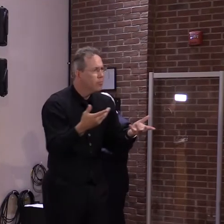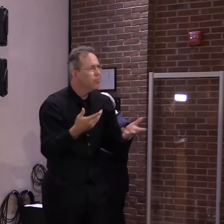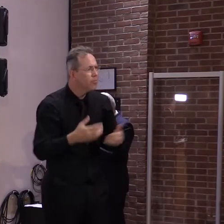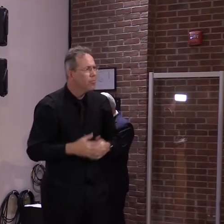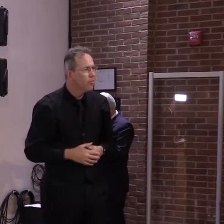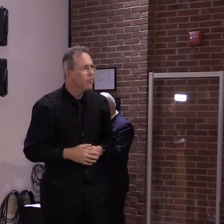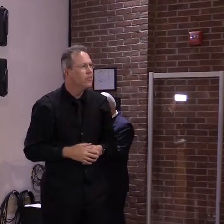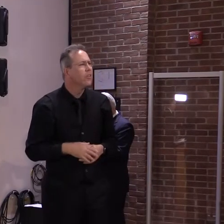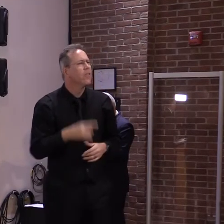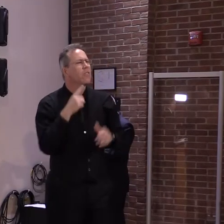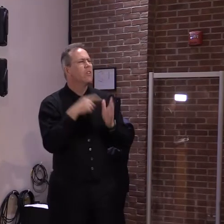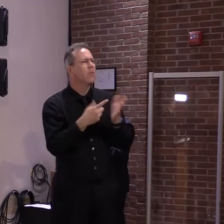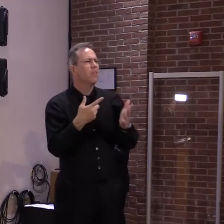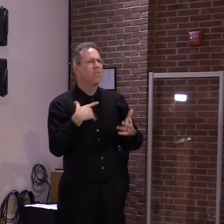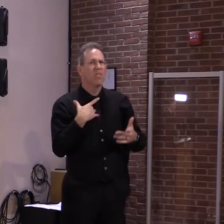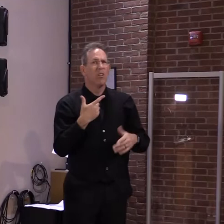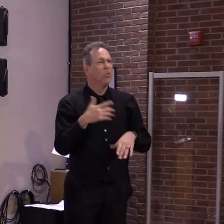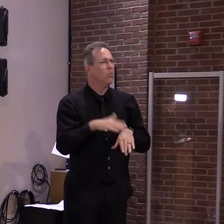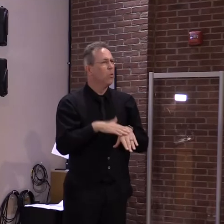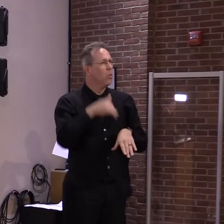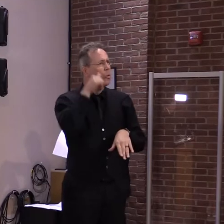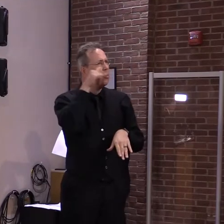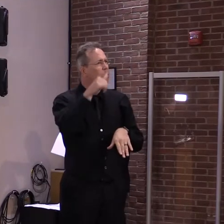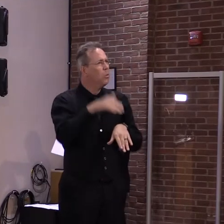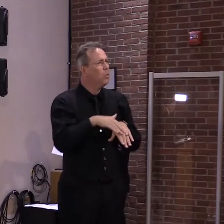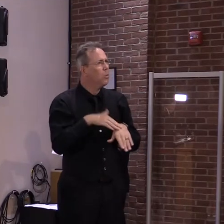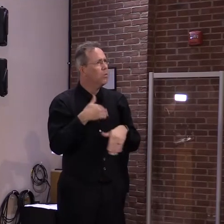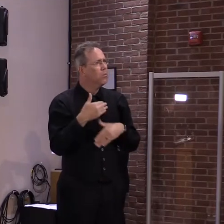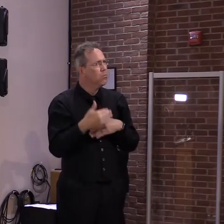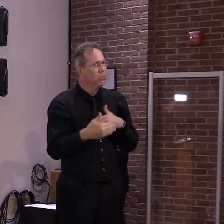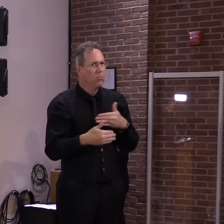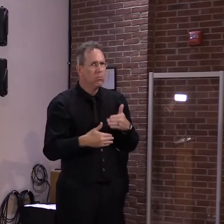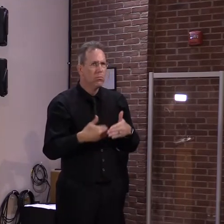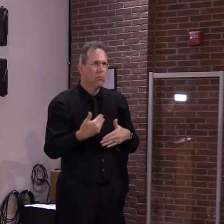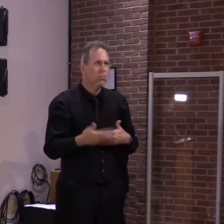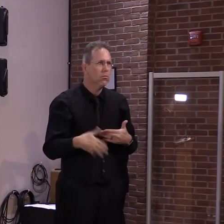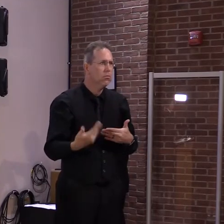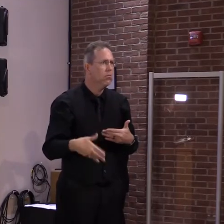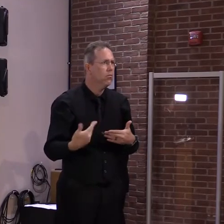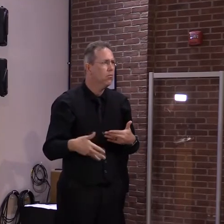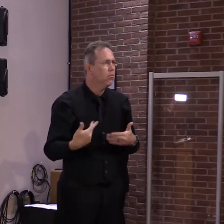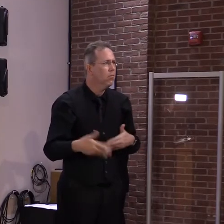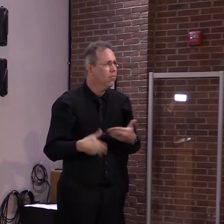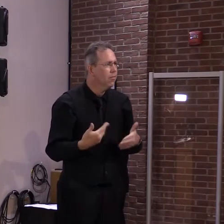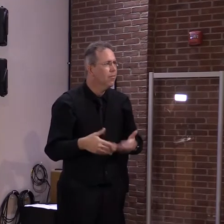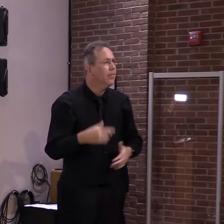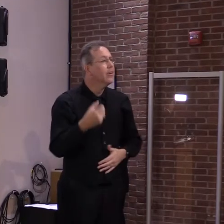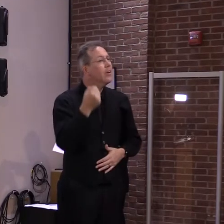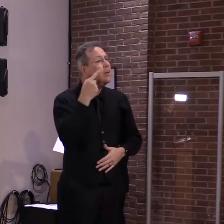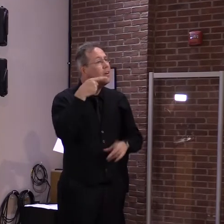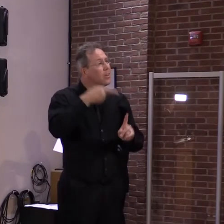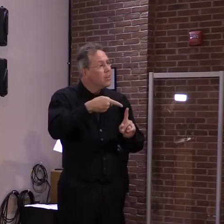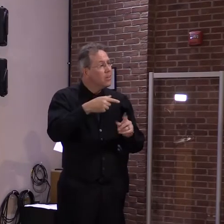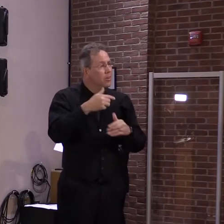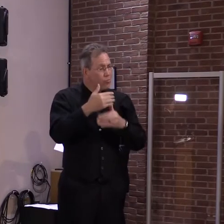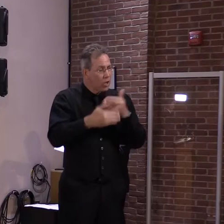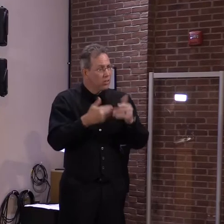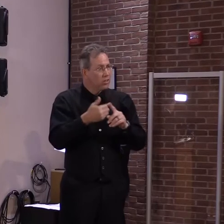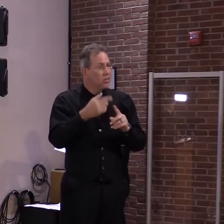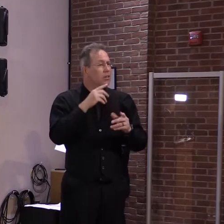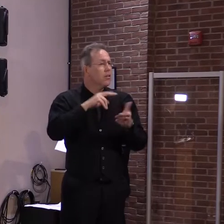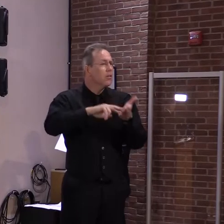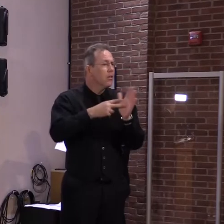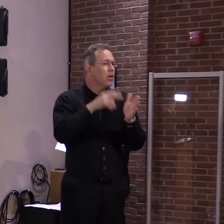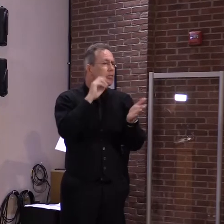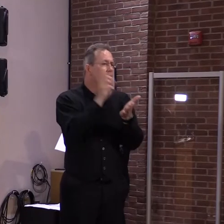a slow reopening, so to speak, and a process that's designed to let people who are ready to go go do something.